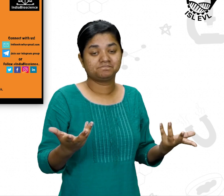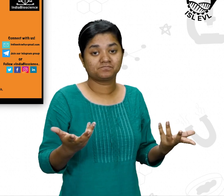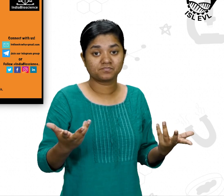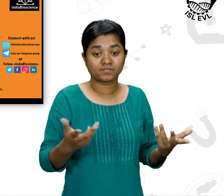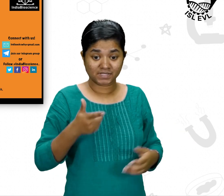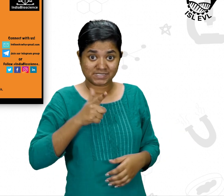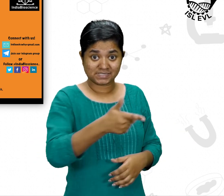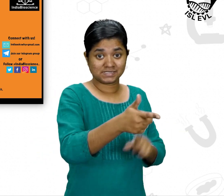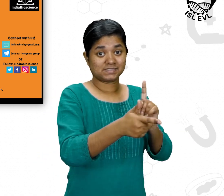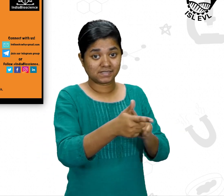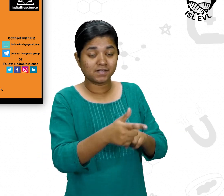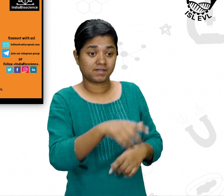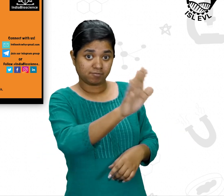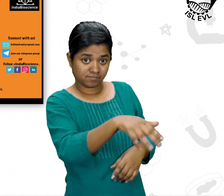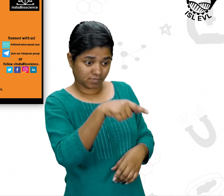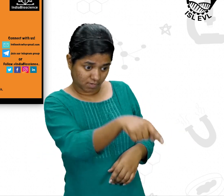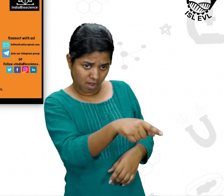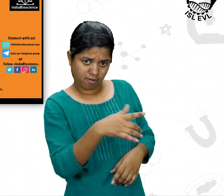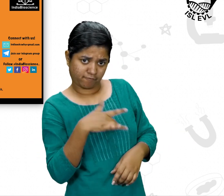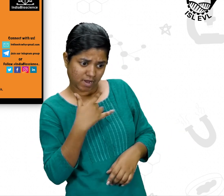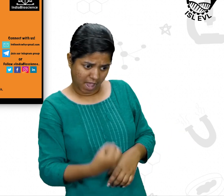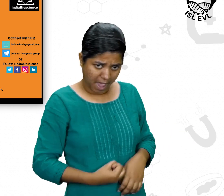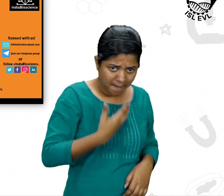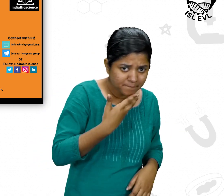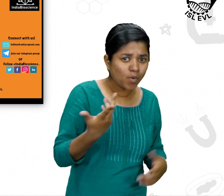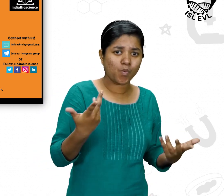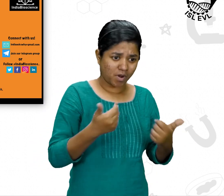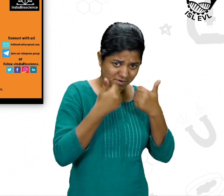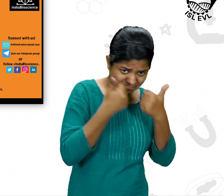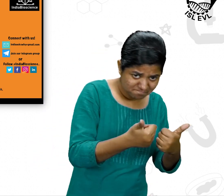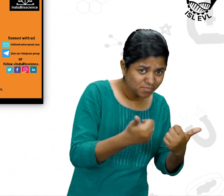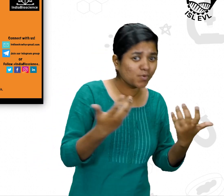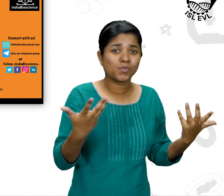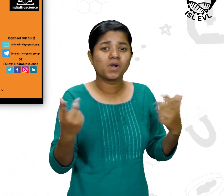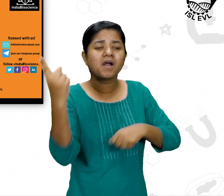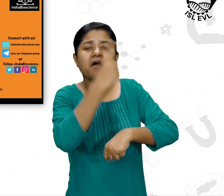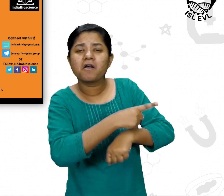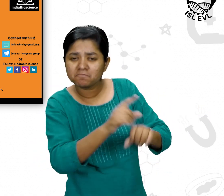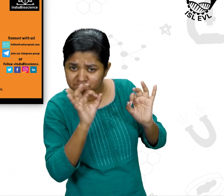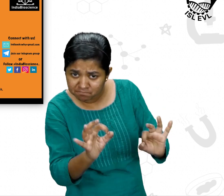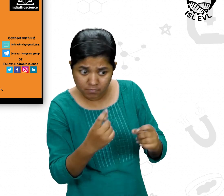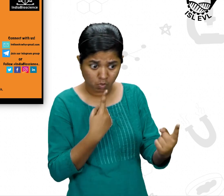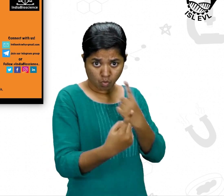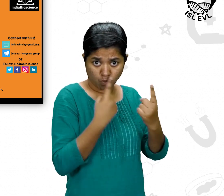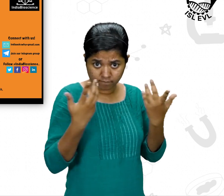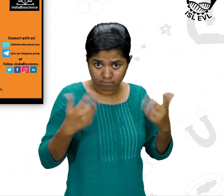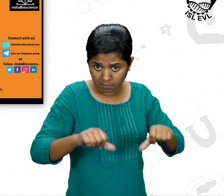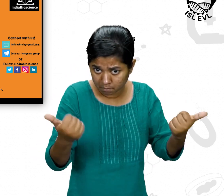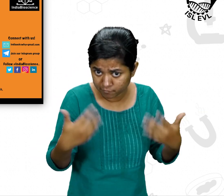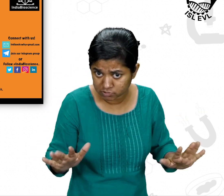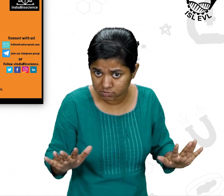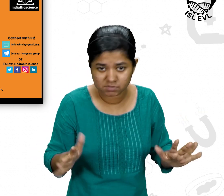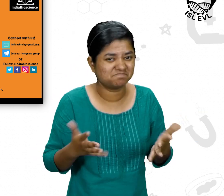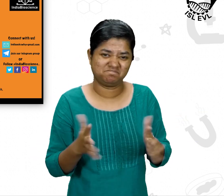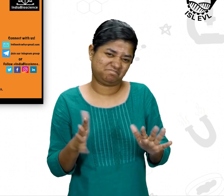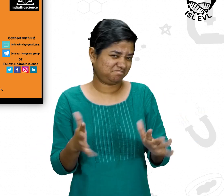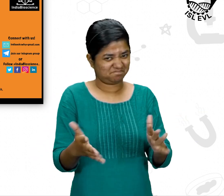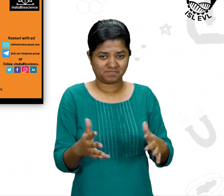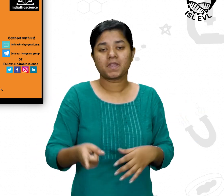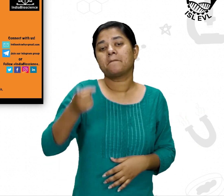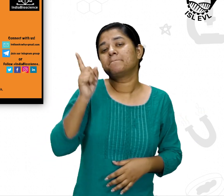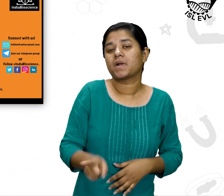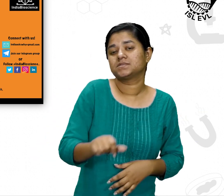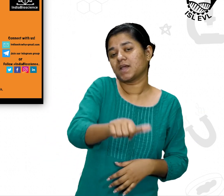then you can watch their behavior. And you don't do it with one animal, you do it with tens and 20, 30, 40 animals. We have these